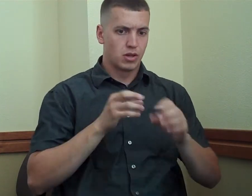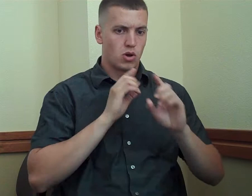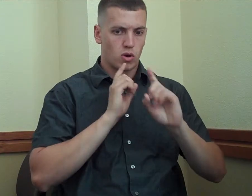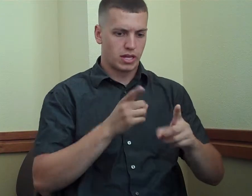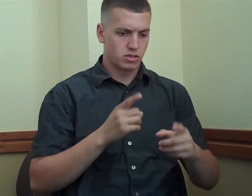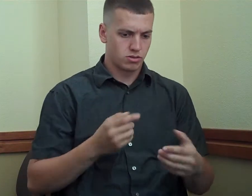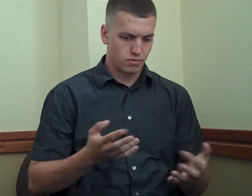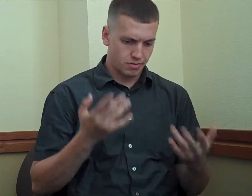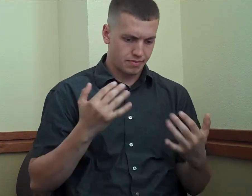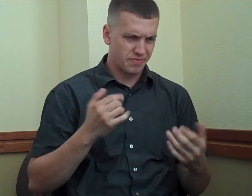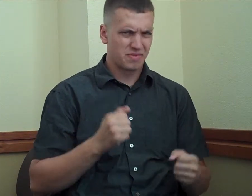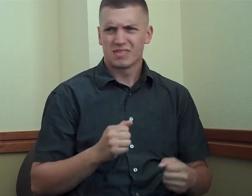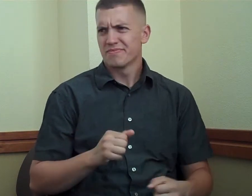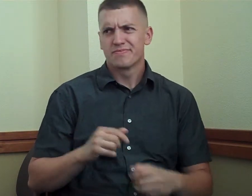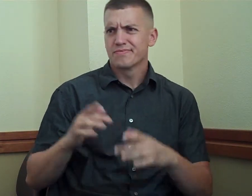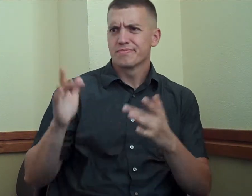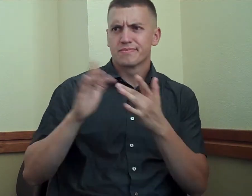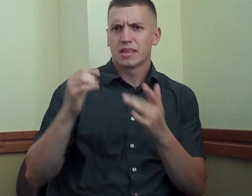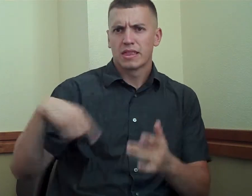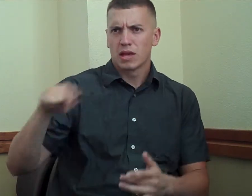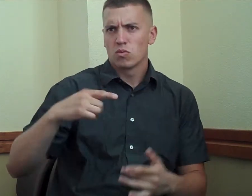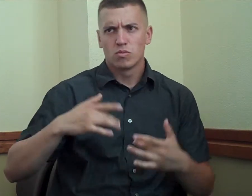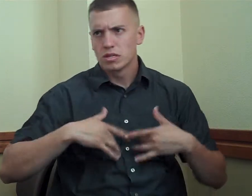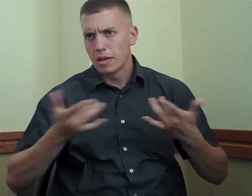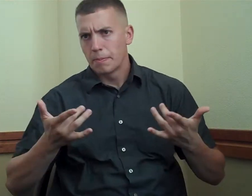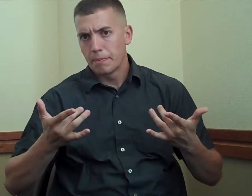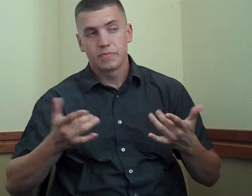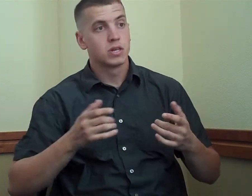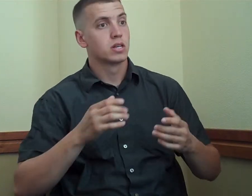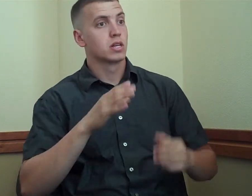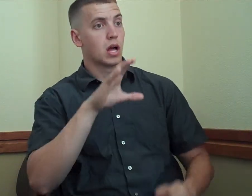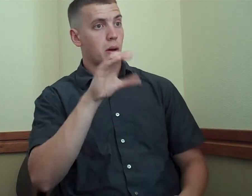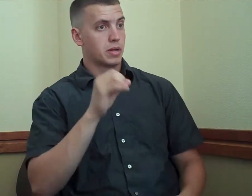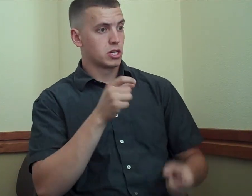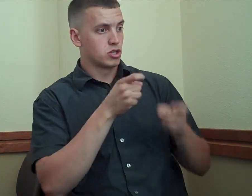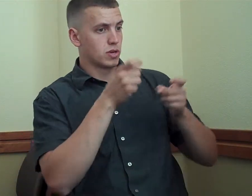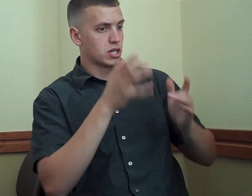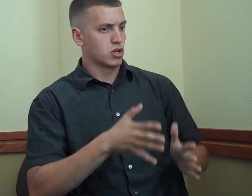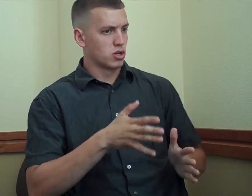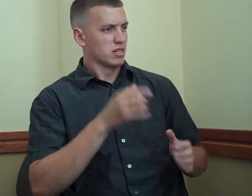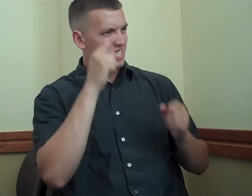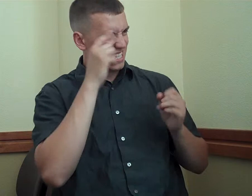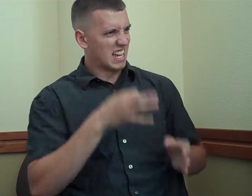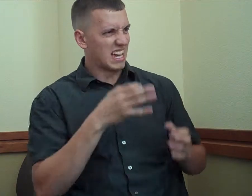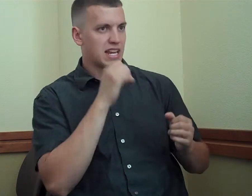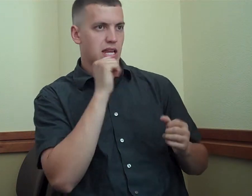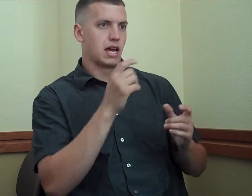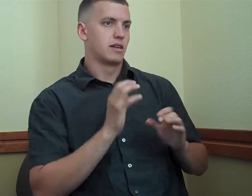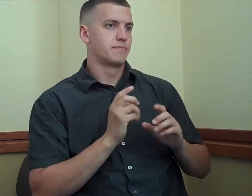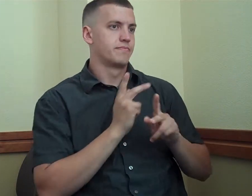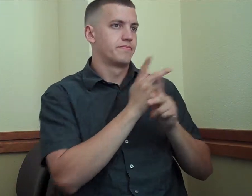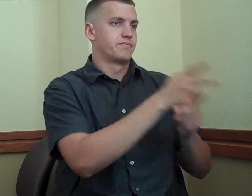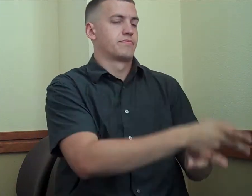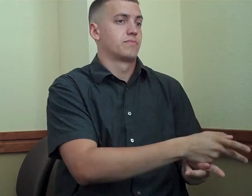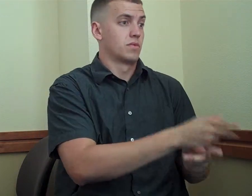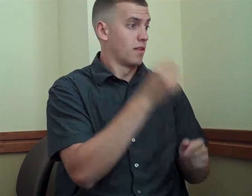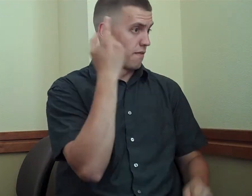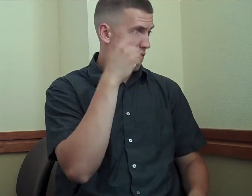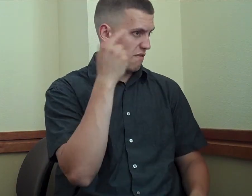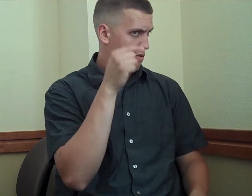valve, and then they said, well, the director of the company decided not to borrow you this heart valve because he doesn't want his product to be associated with